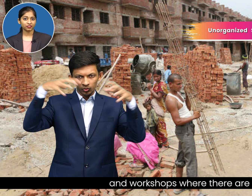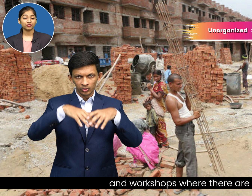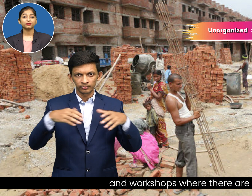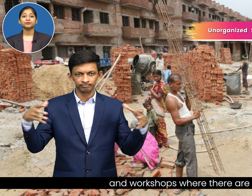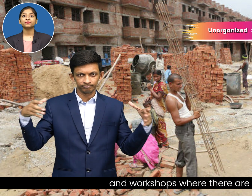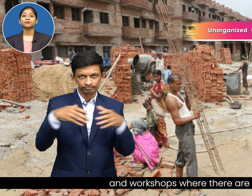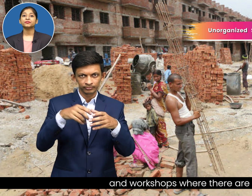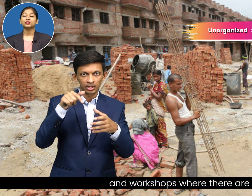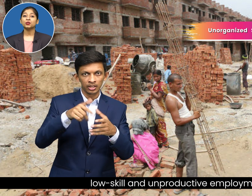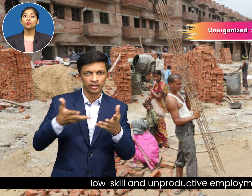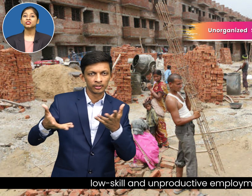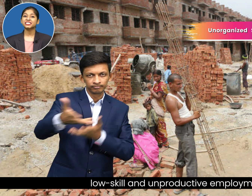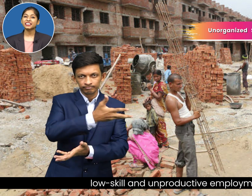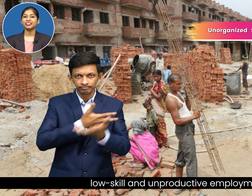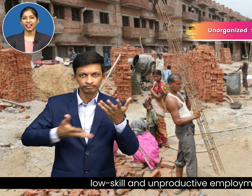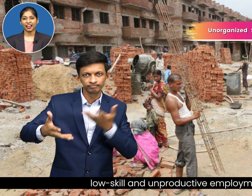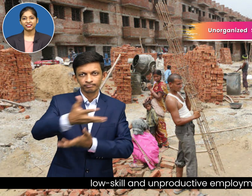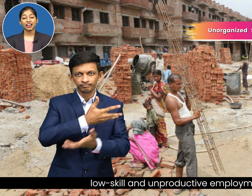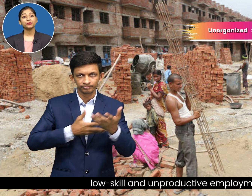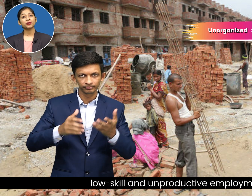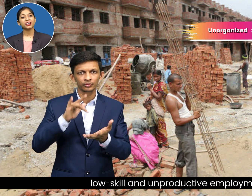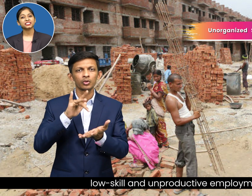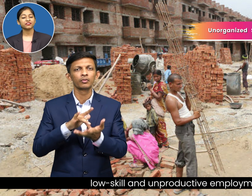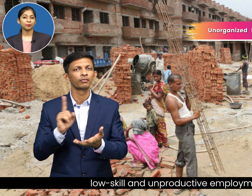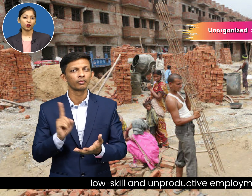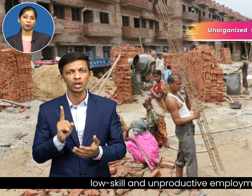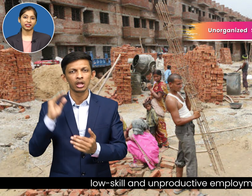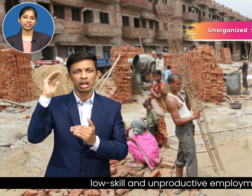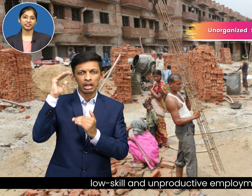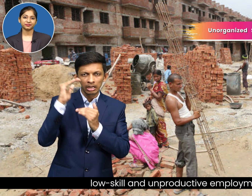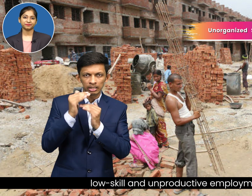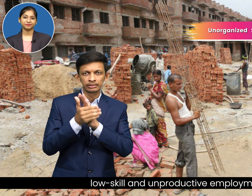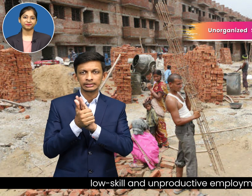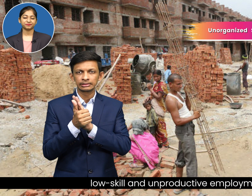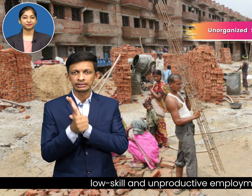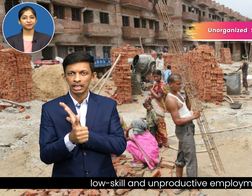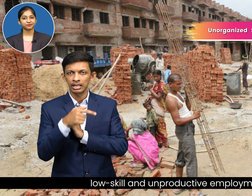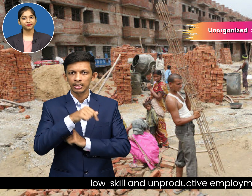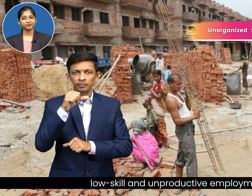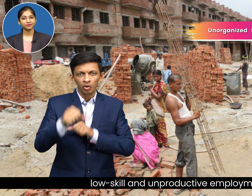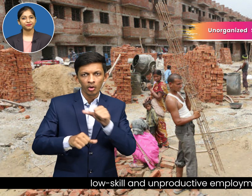are low skill and unproductive employment.